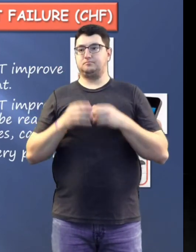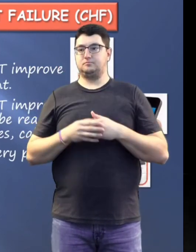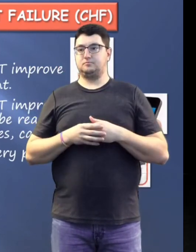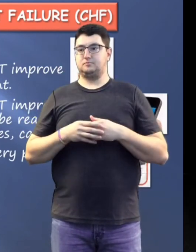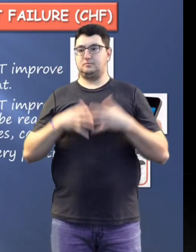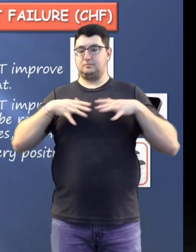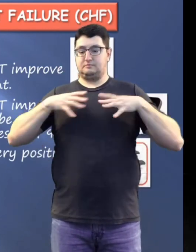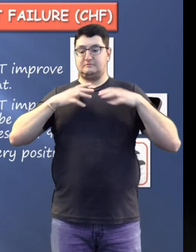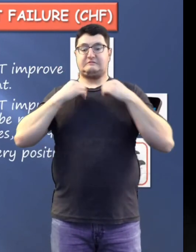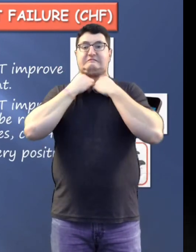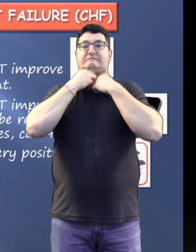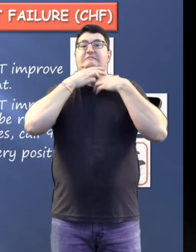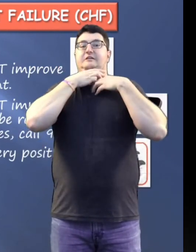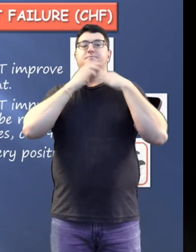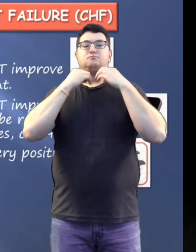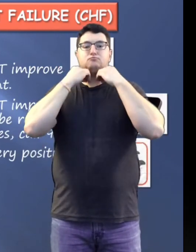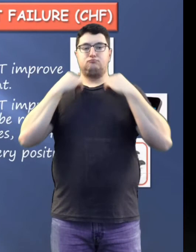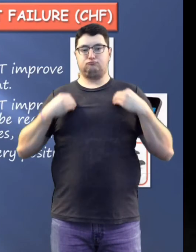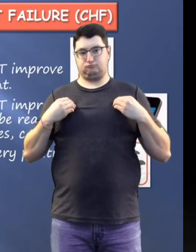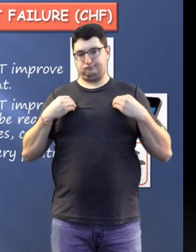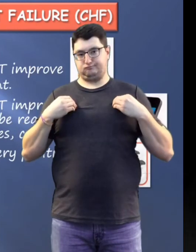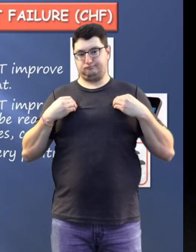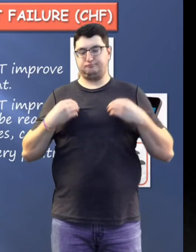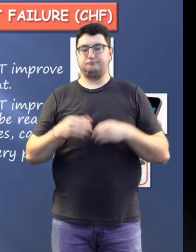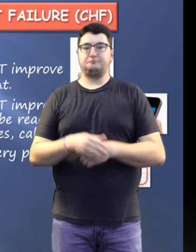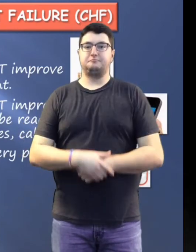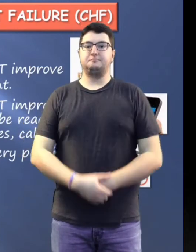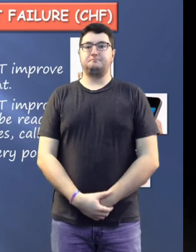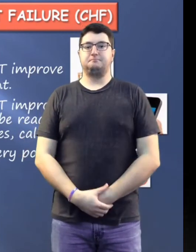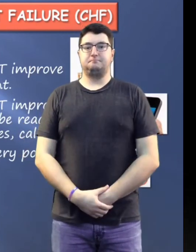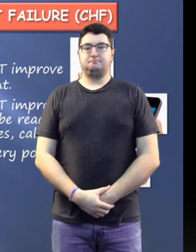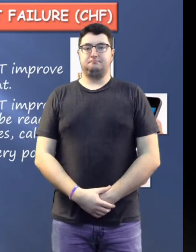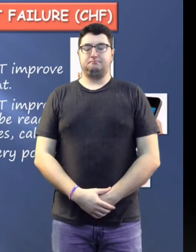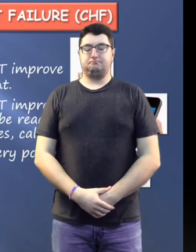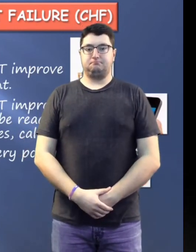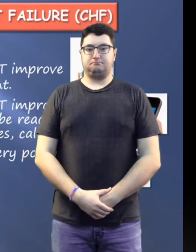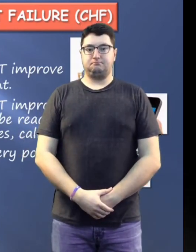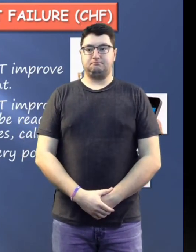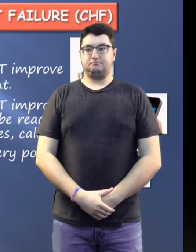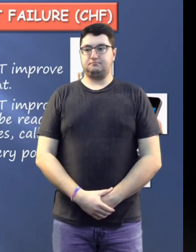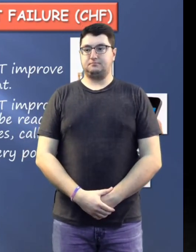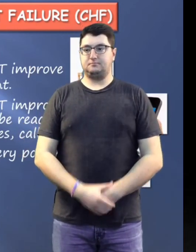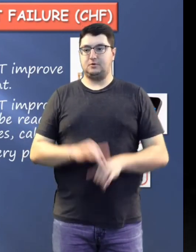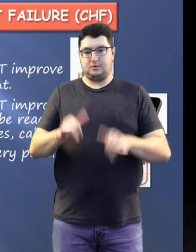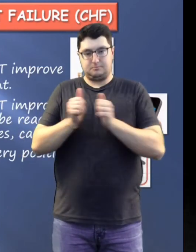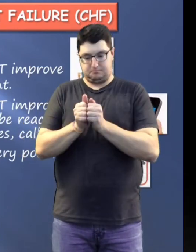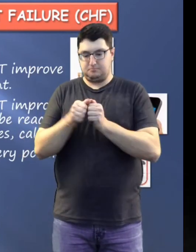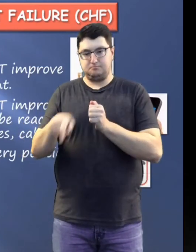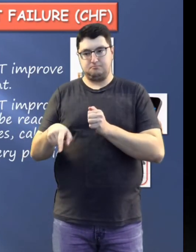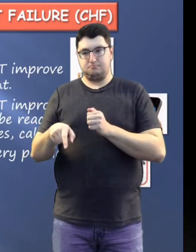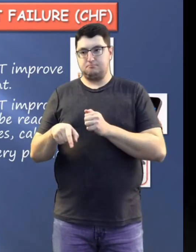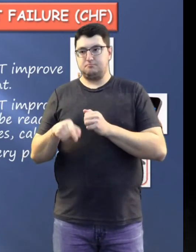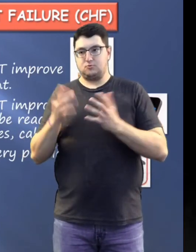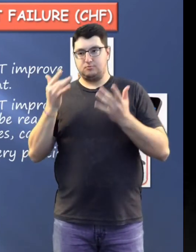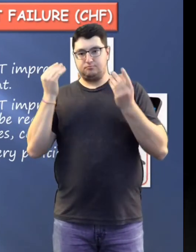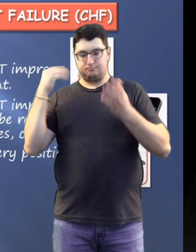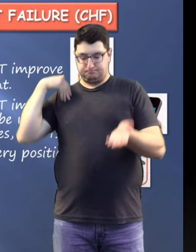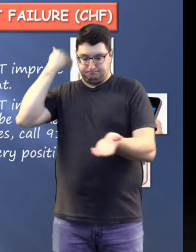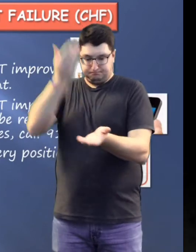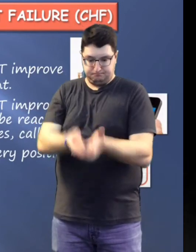if necessary. Stay with the child until medical personnel arrive and inform them that the child has a